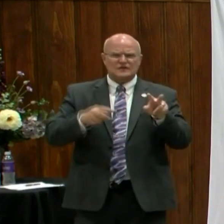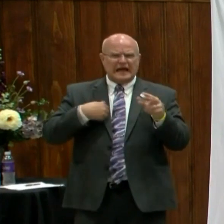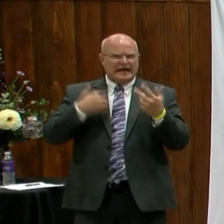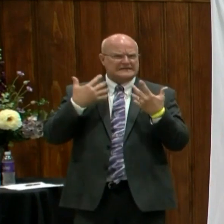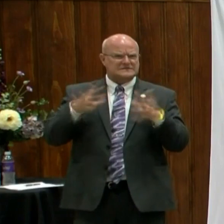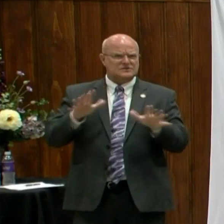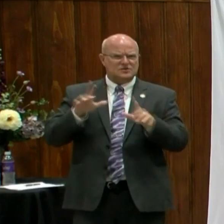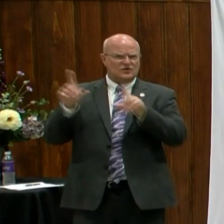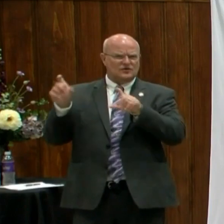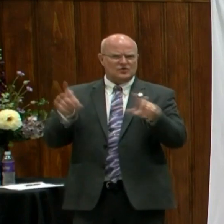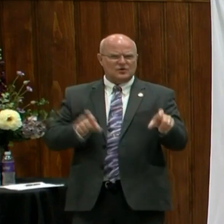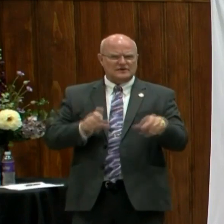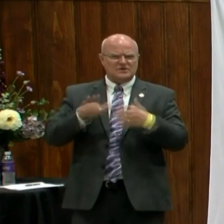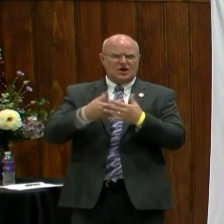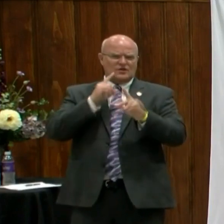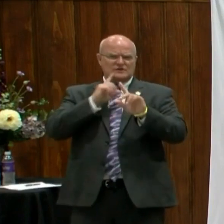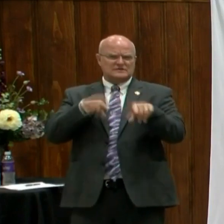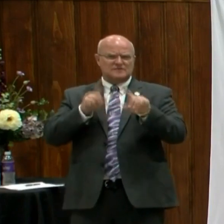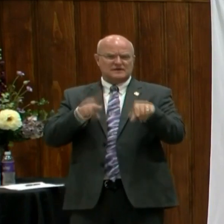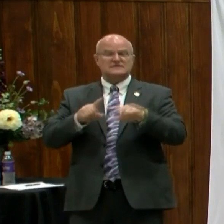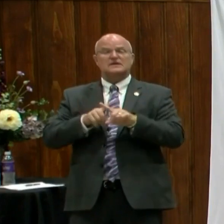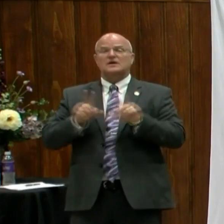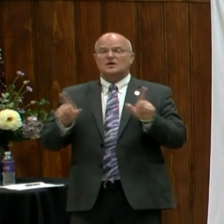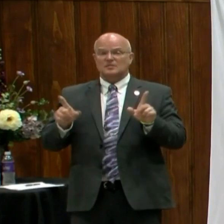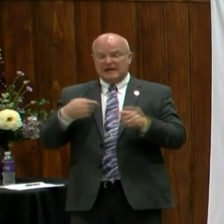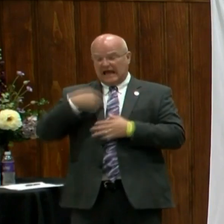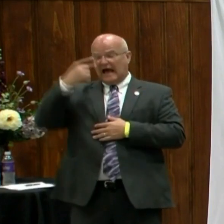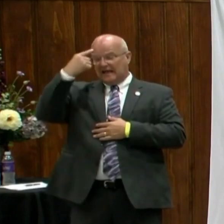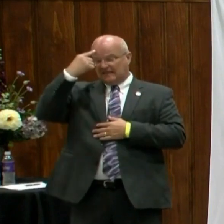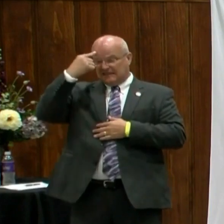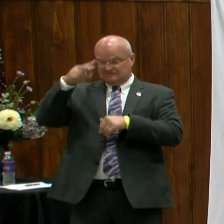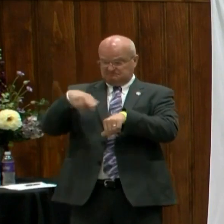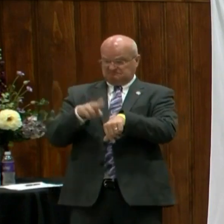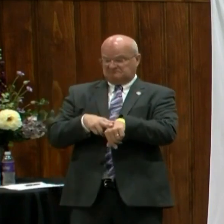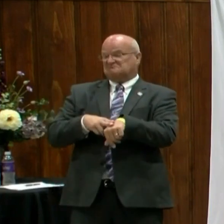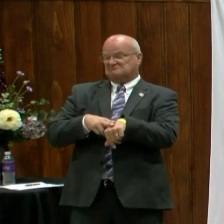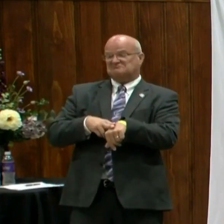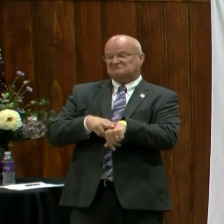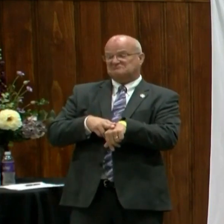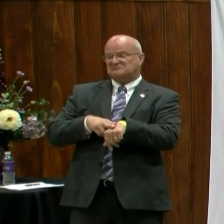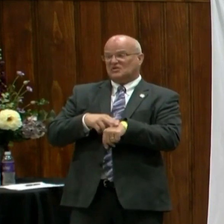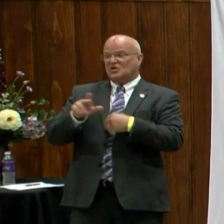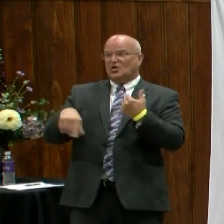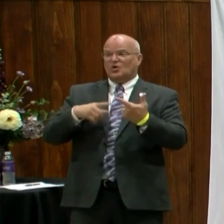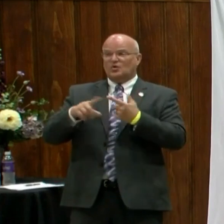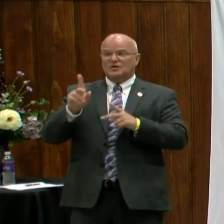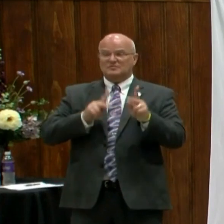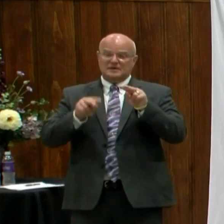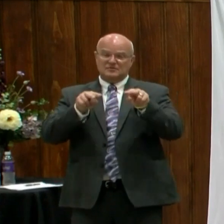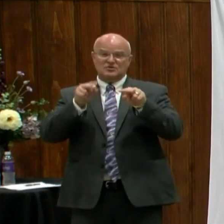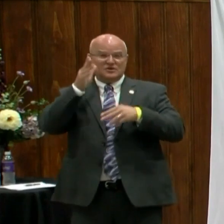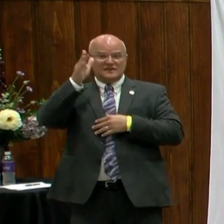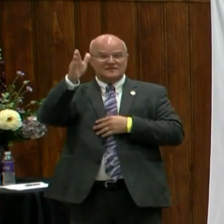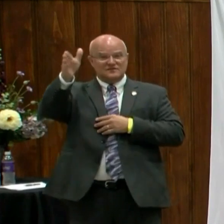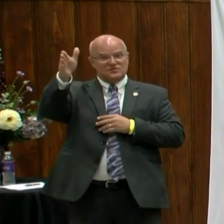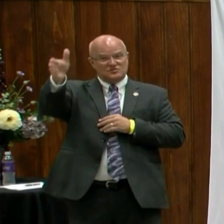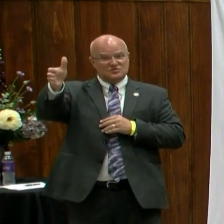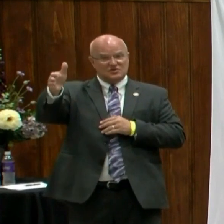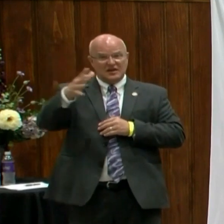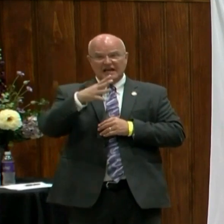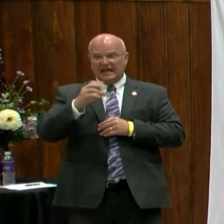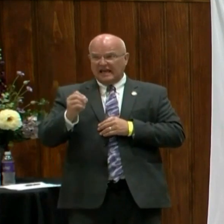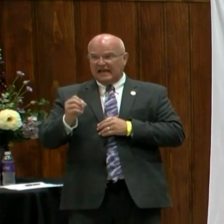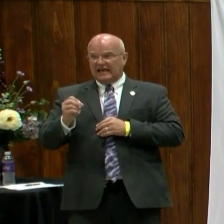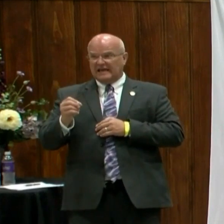don't know what the questions and all the responses, but I think it's natural that whenever people look at the future and